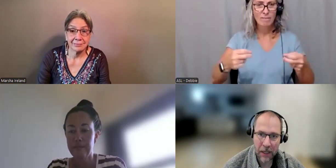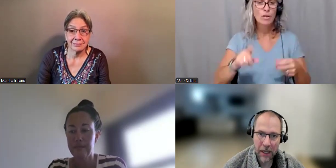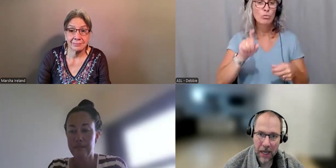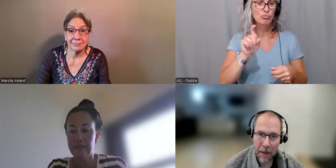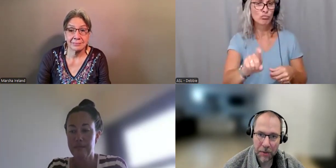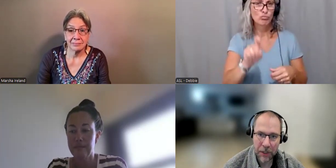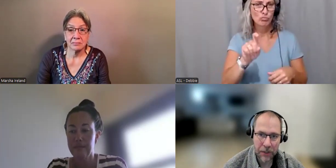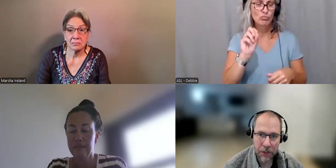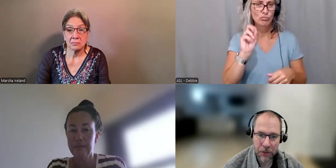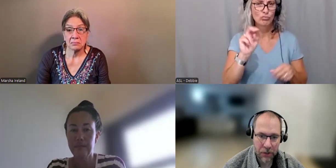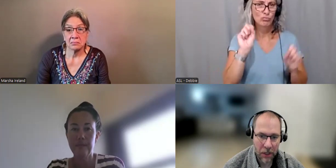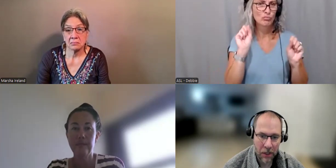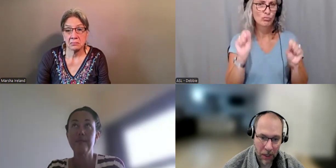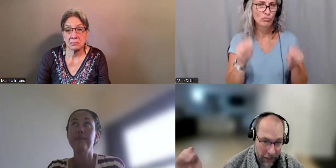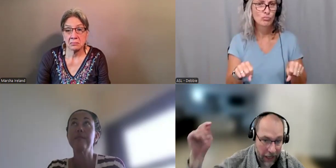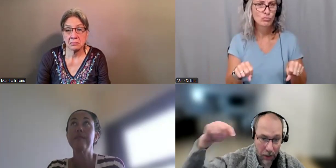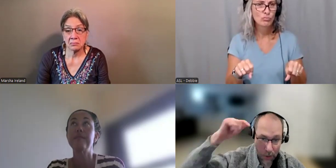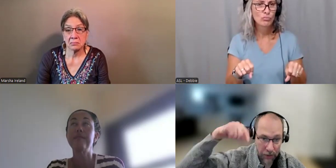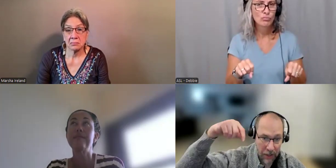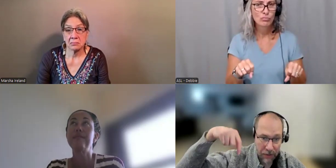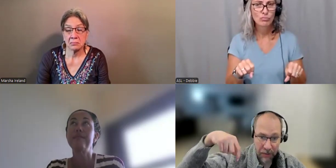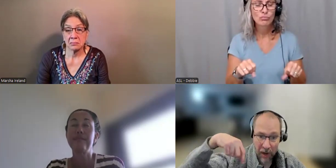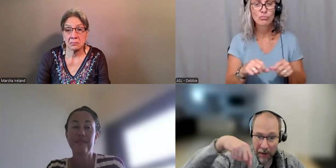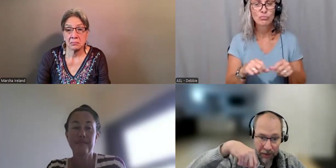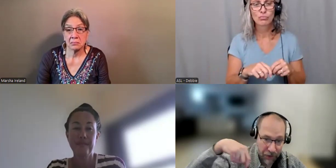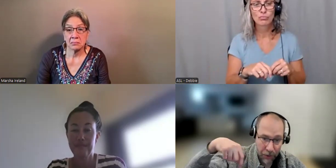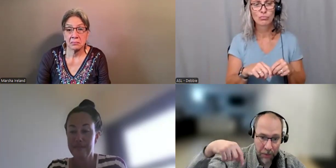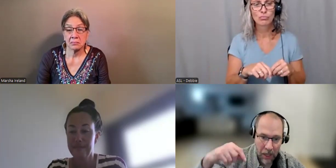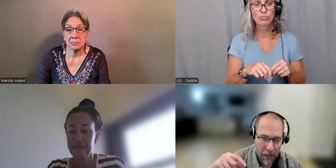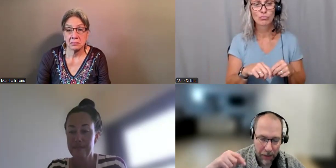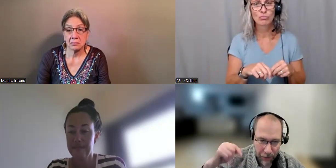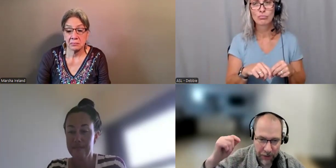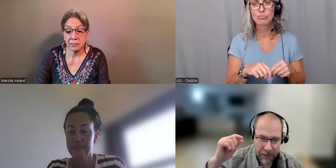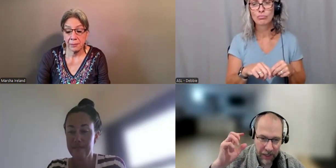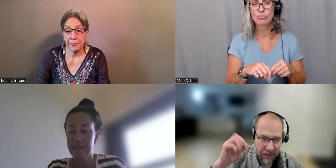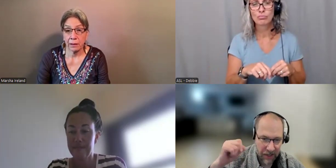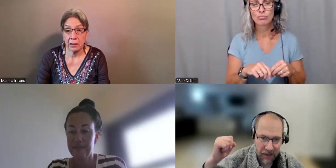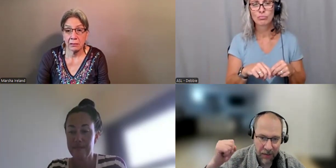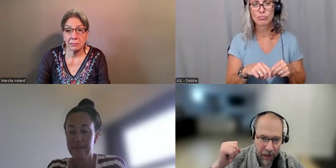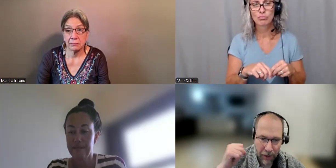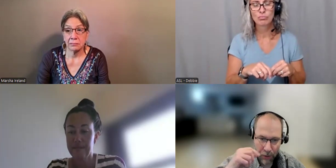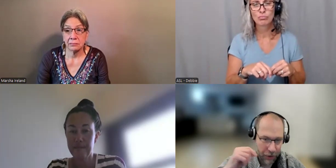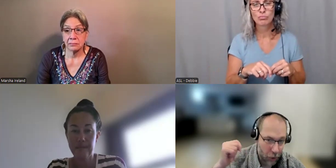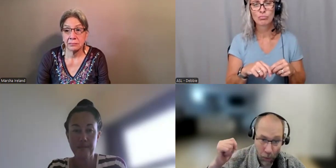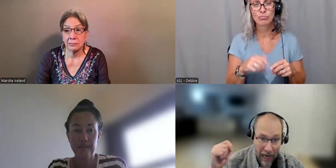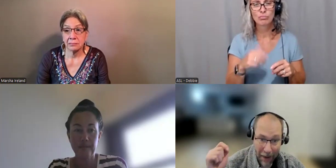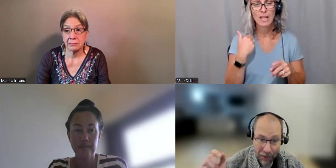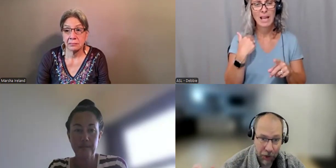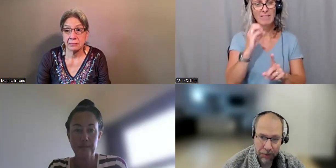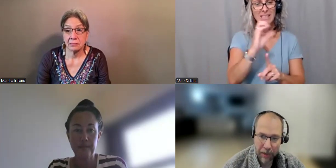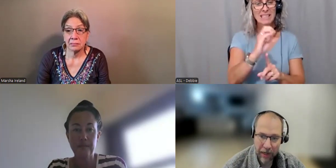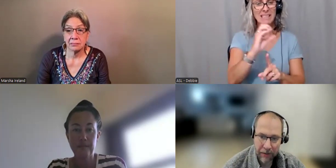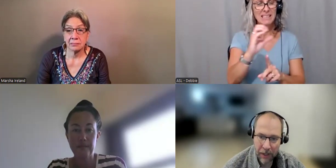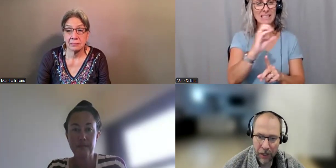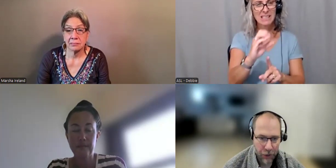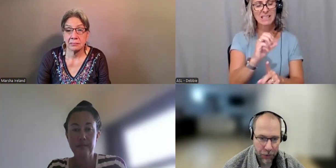the captioning, just again go down to the bottom of Zoom. There is a CC button or a show